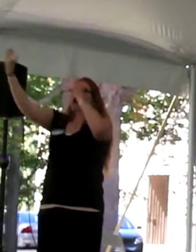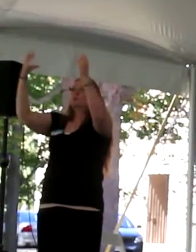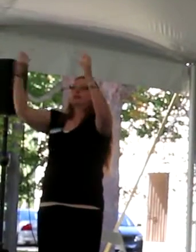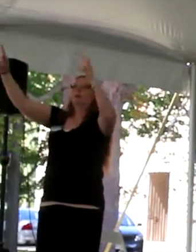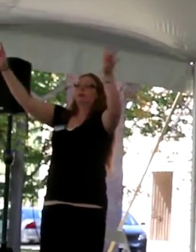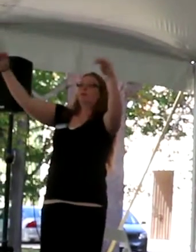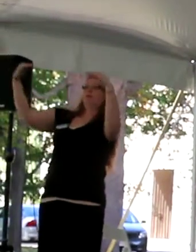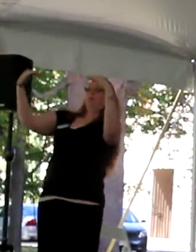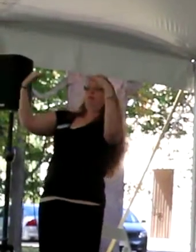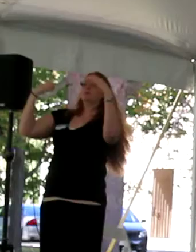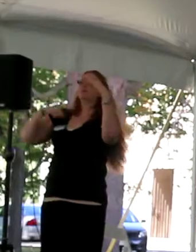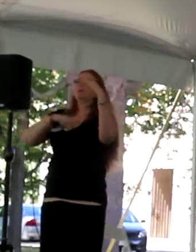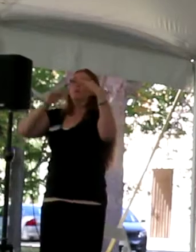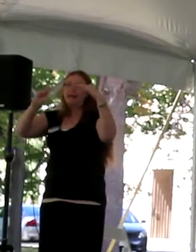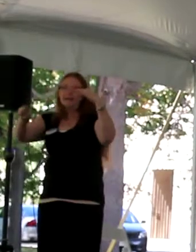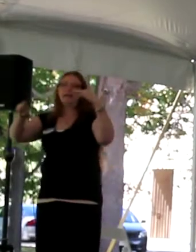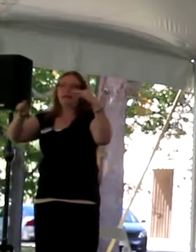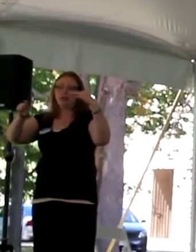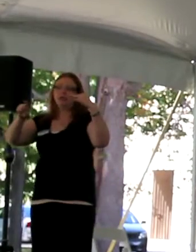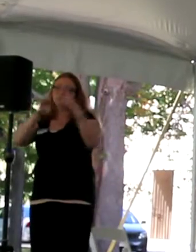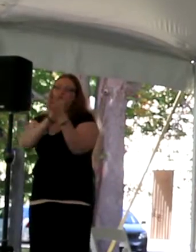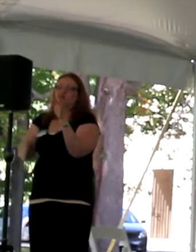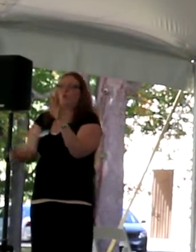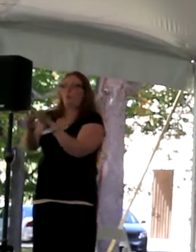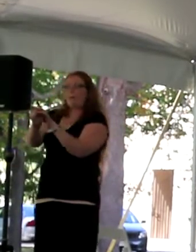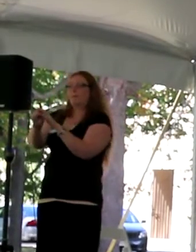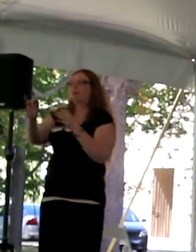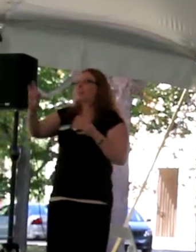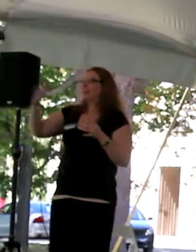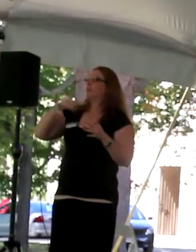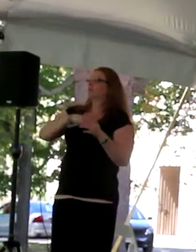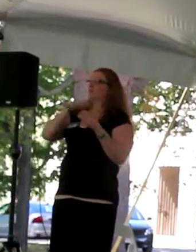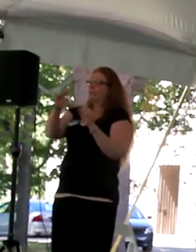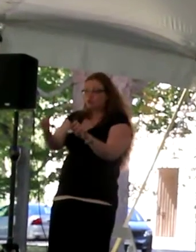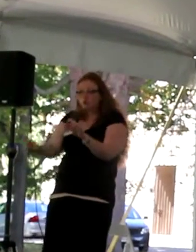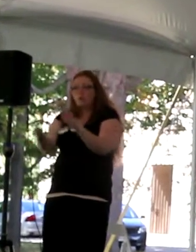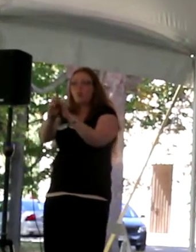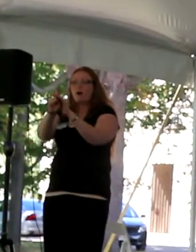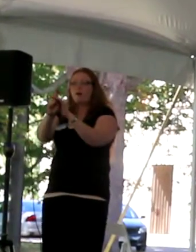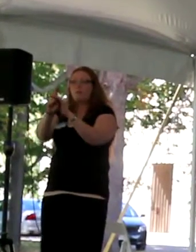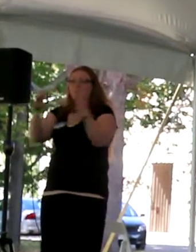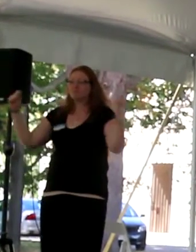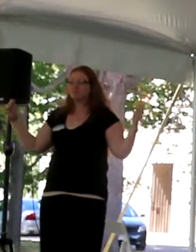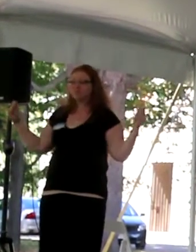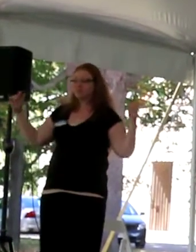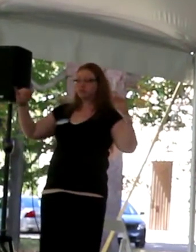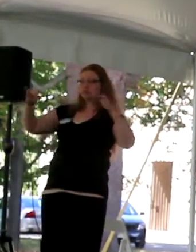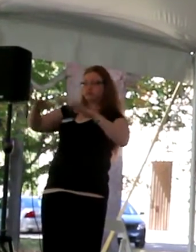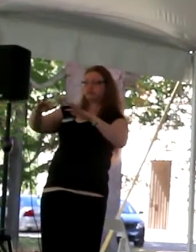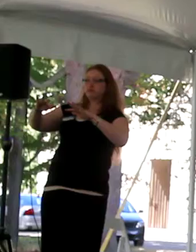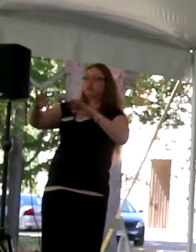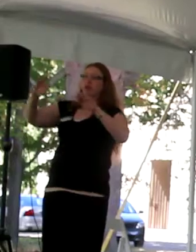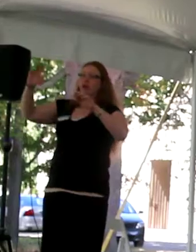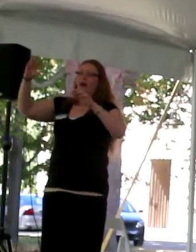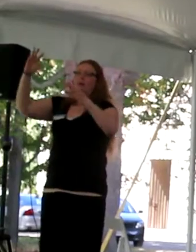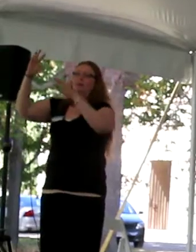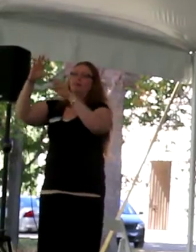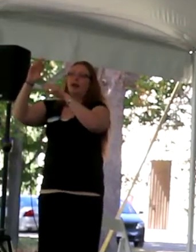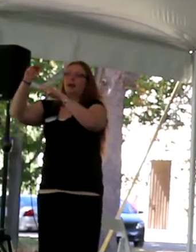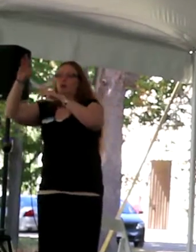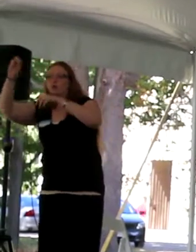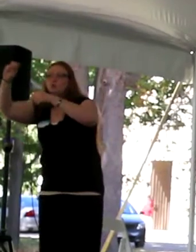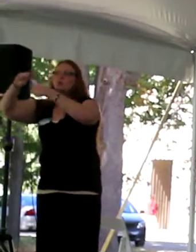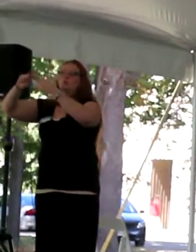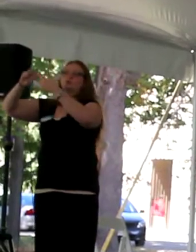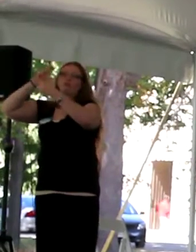really have to do a good job of showing up. If we can show up, then we're going to get media attention, and that's what we're